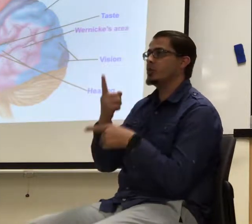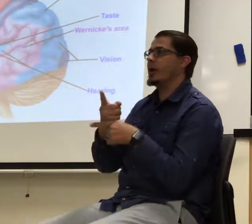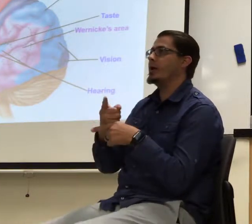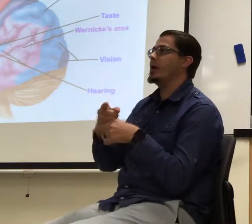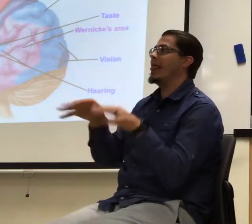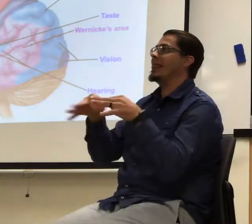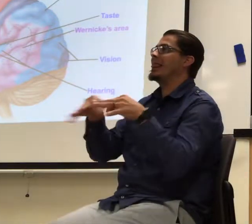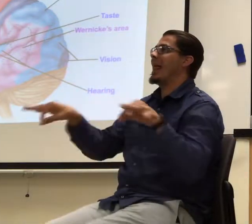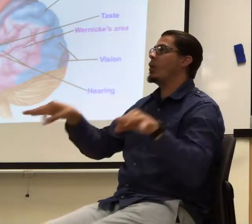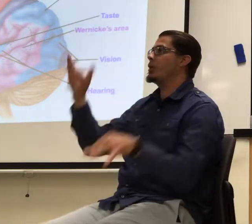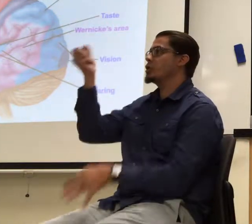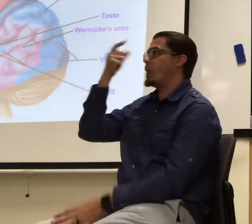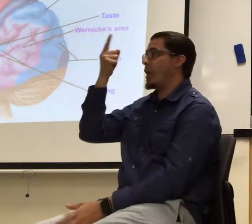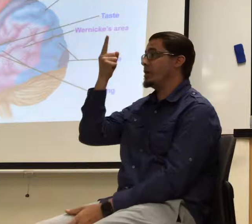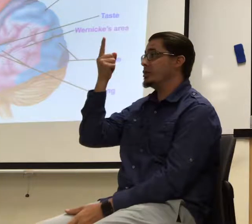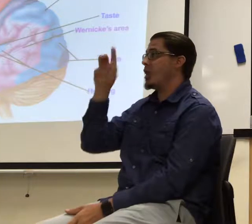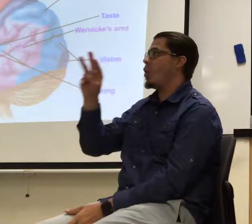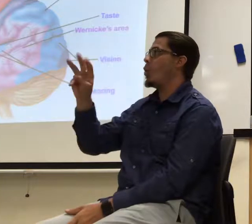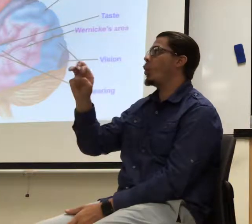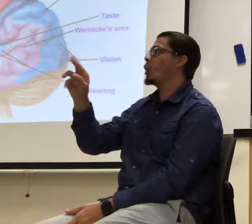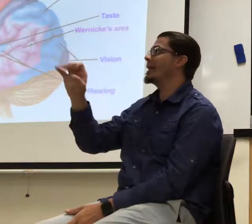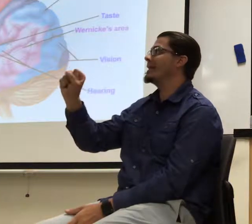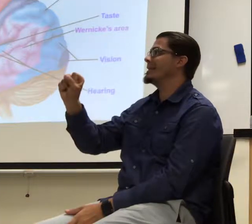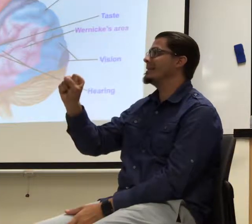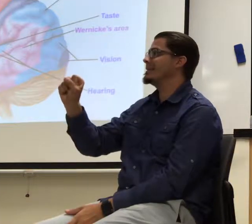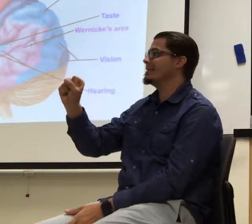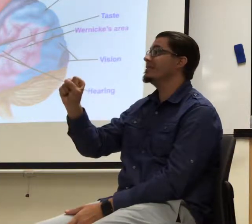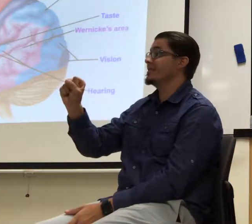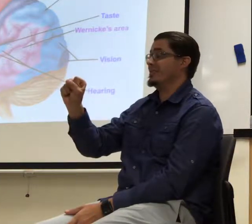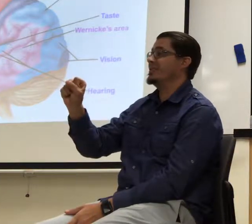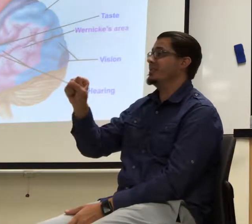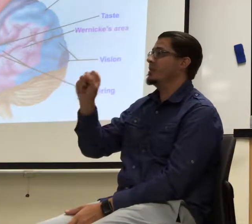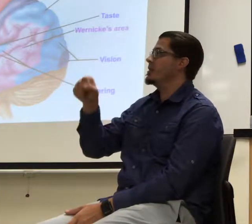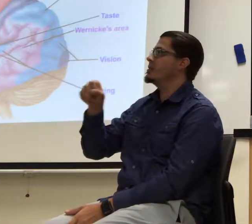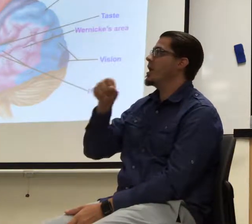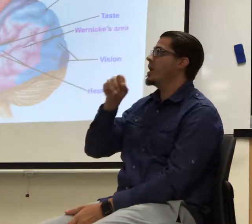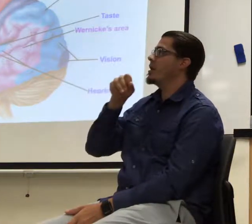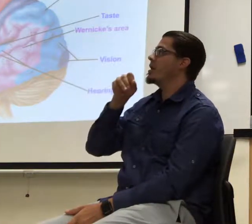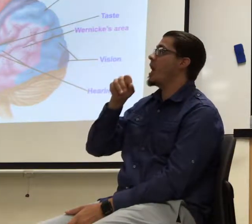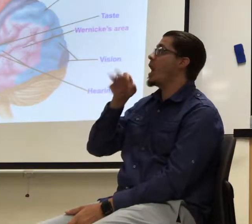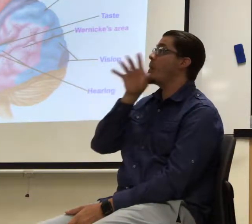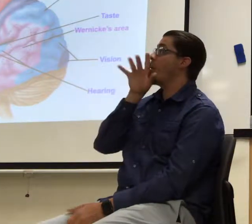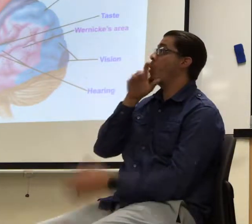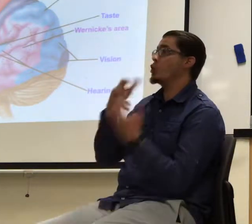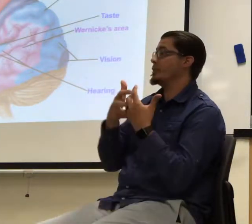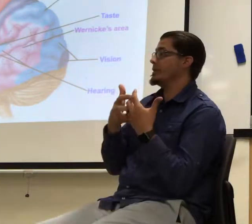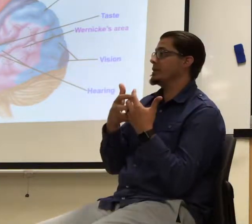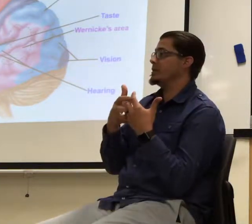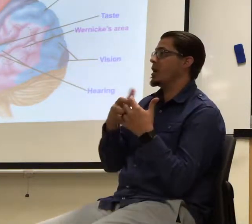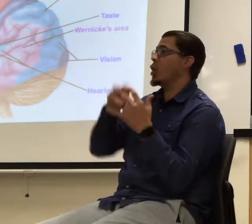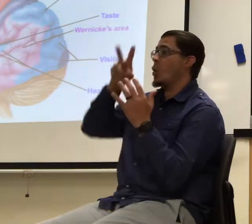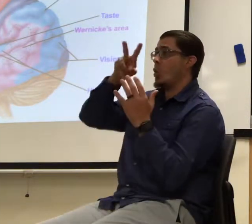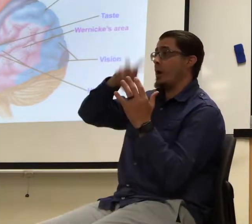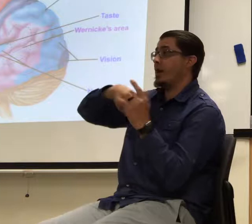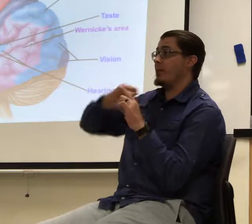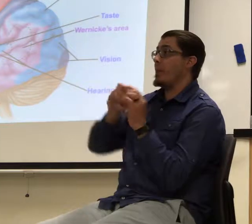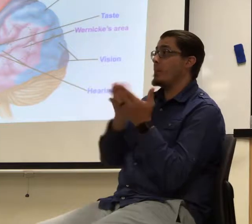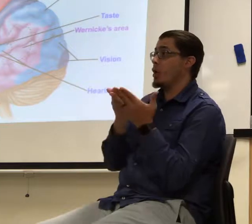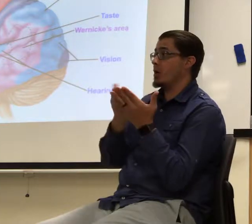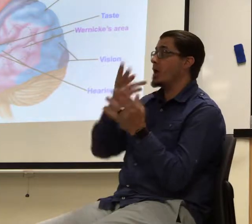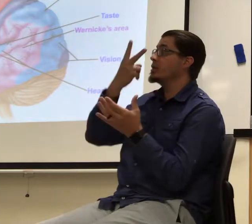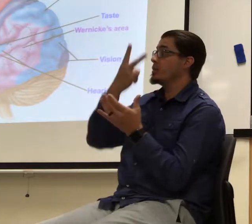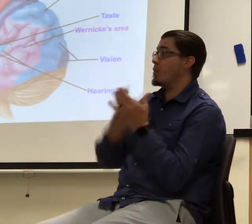Language comprehension. Okay? This is not motor speech. Reading out loud from a book is both